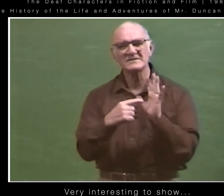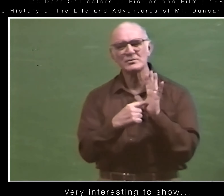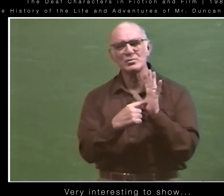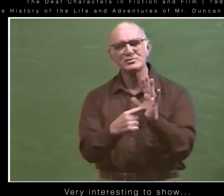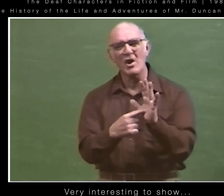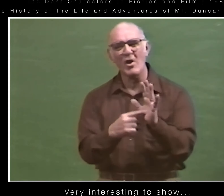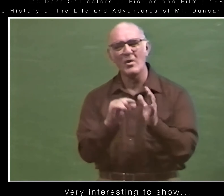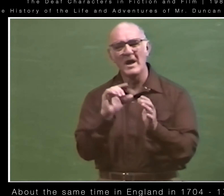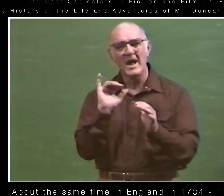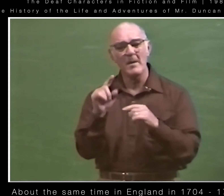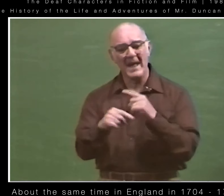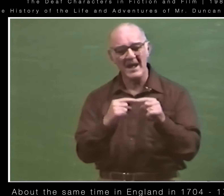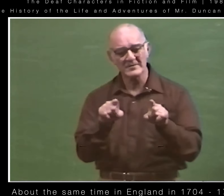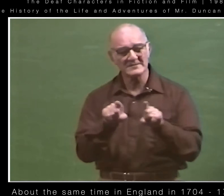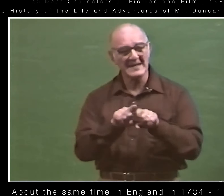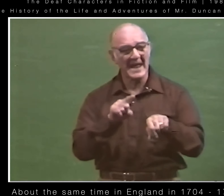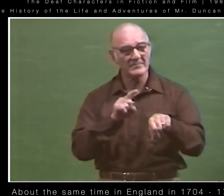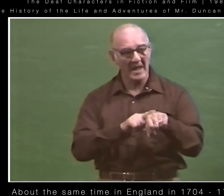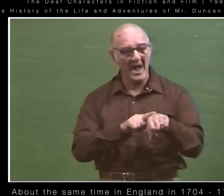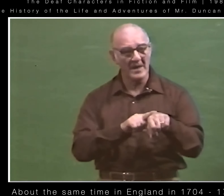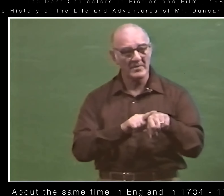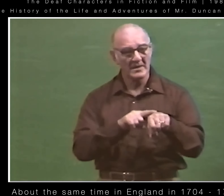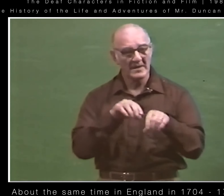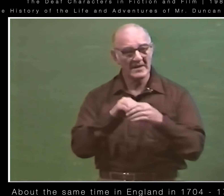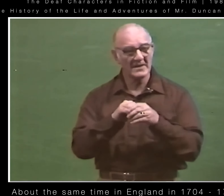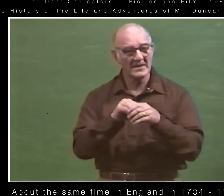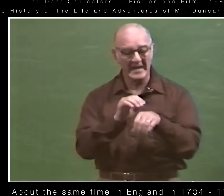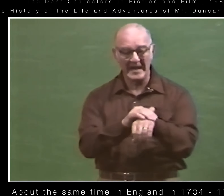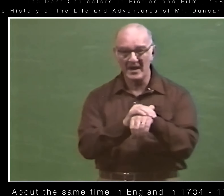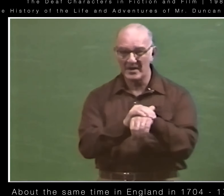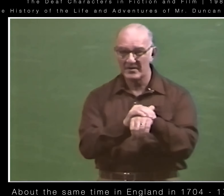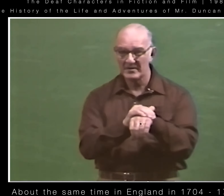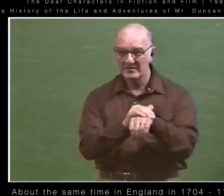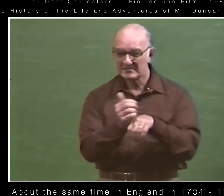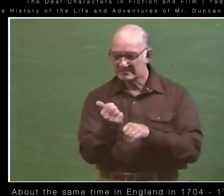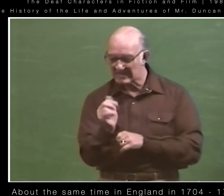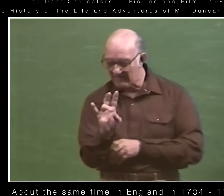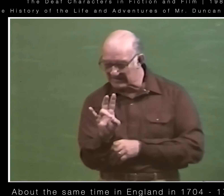to show about the same time in England.